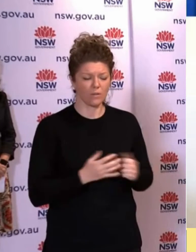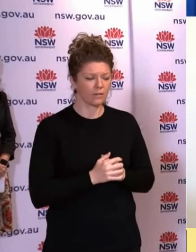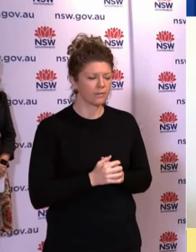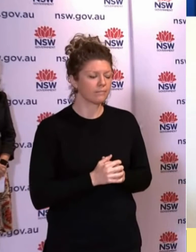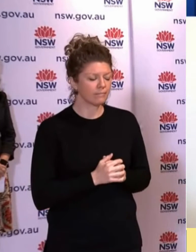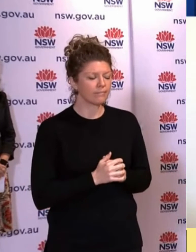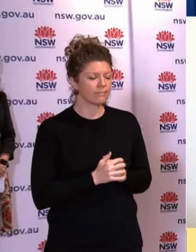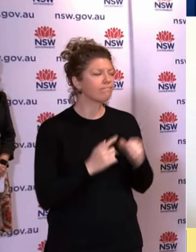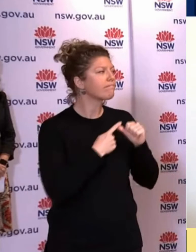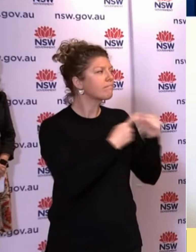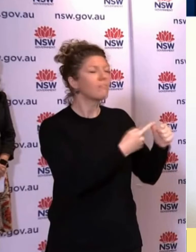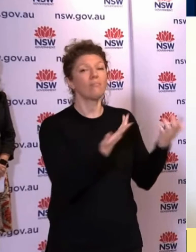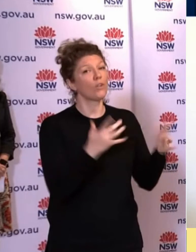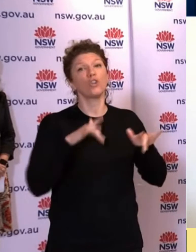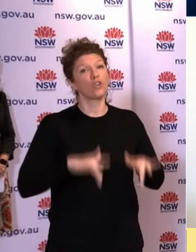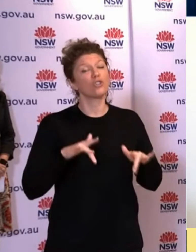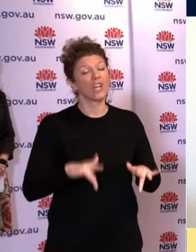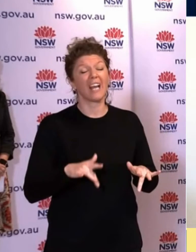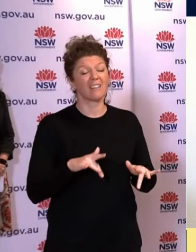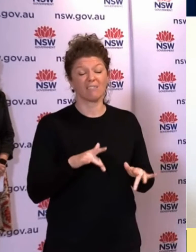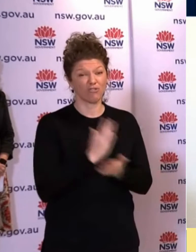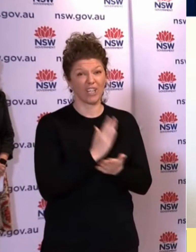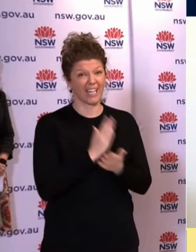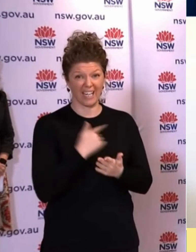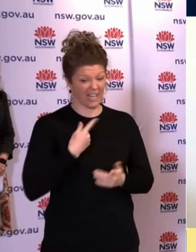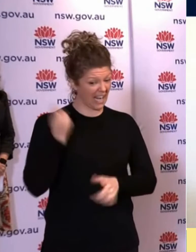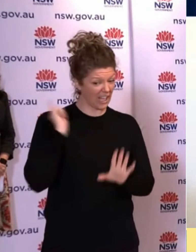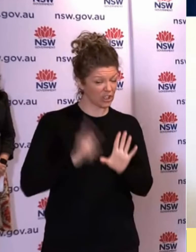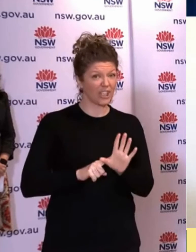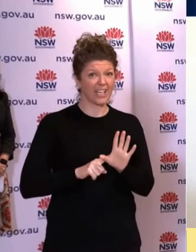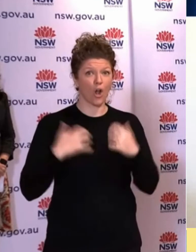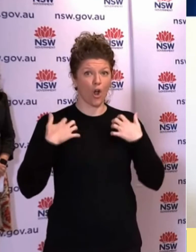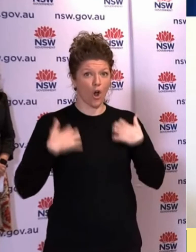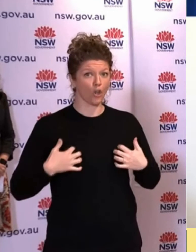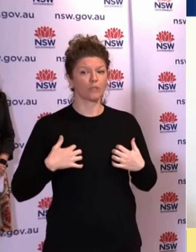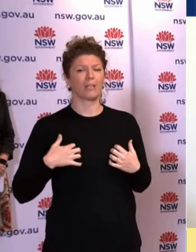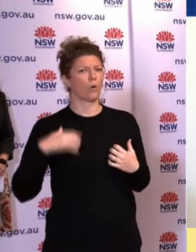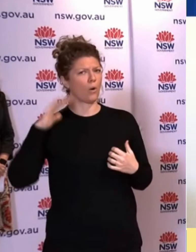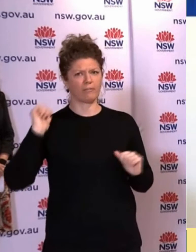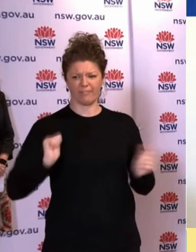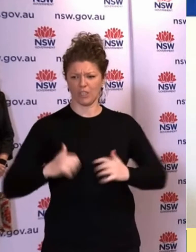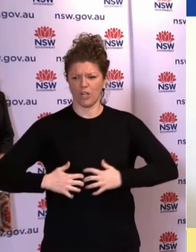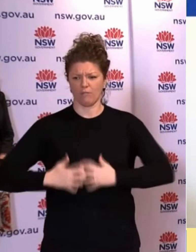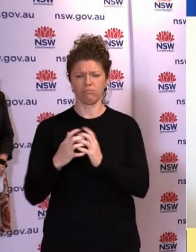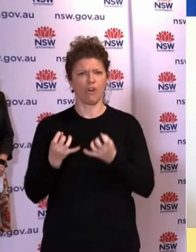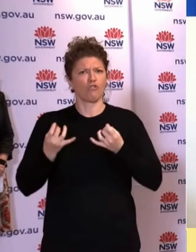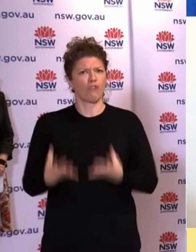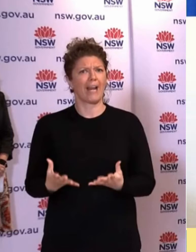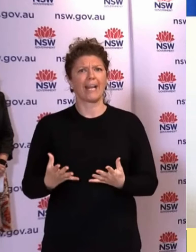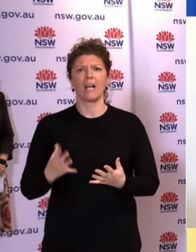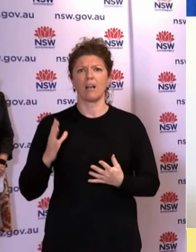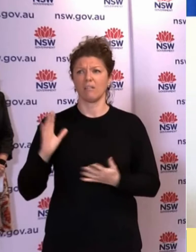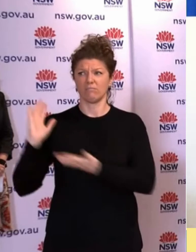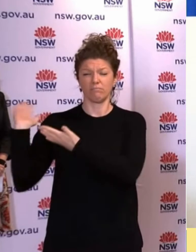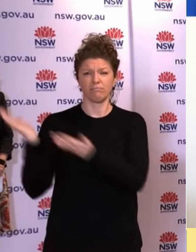up quite dramatically. We quadrupled in New South Wales our ICU capacity in terms of